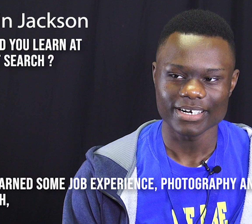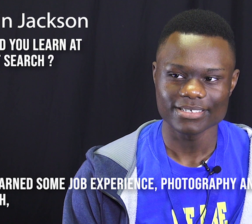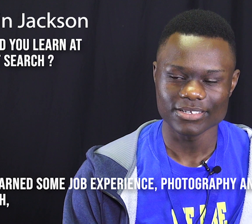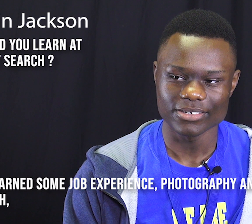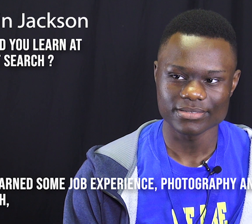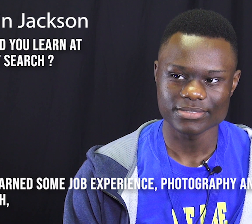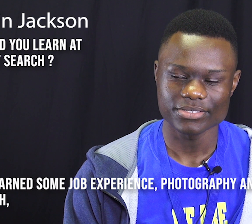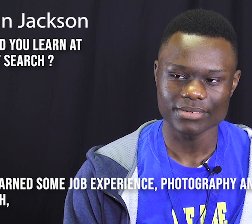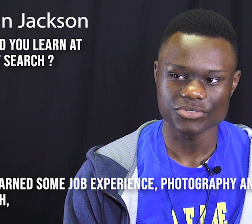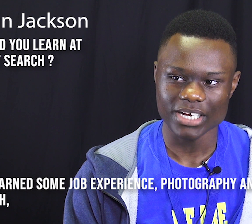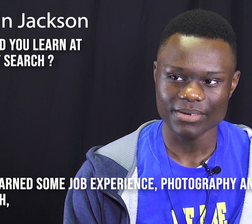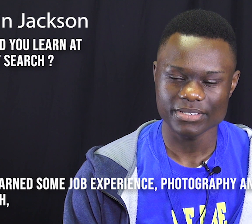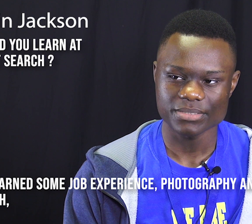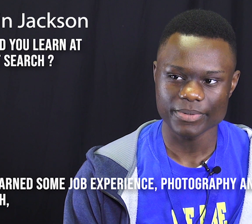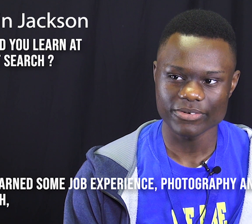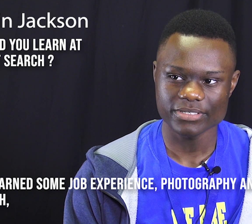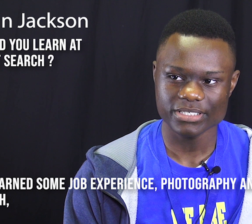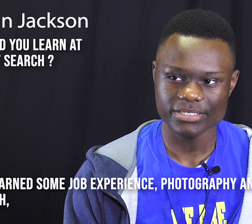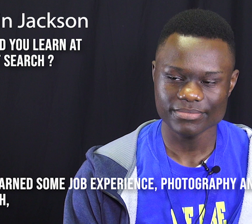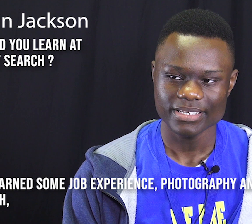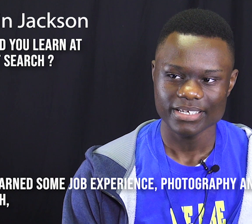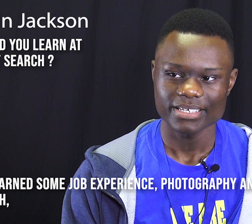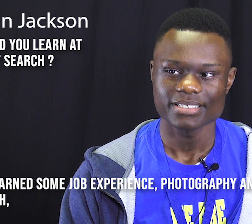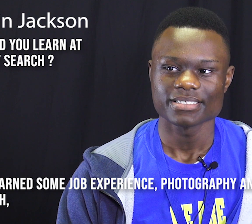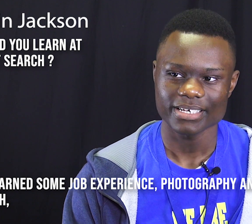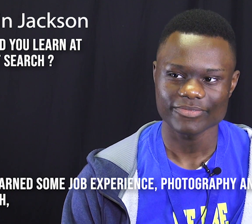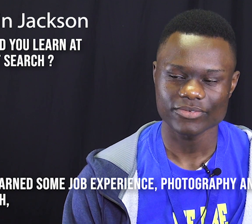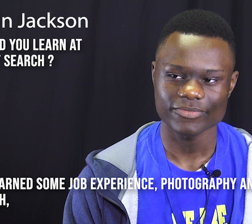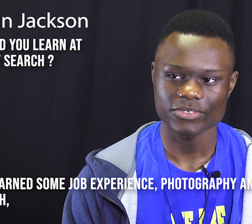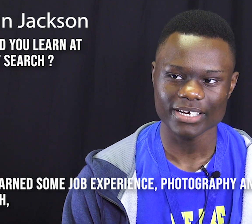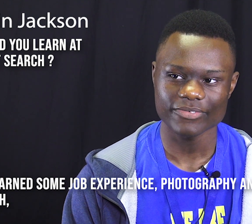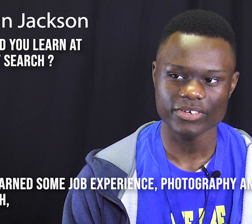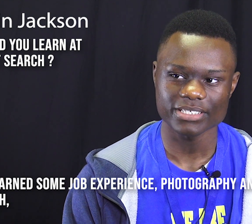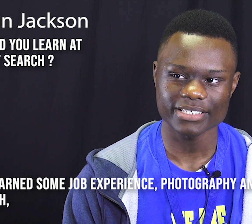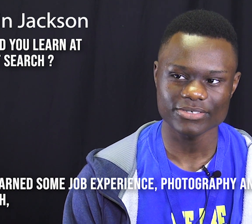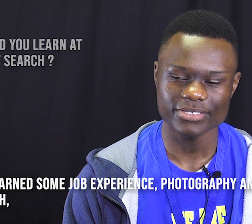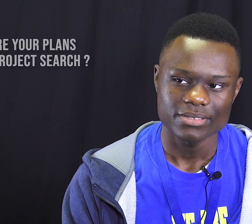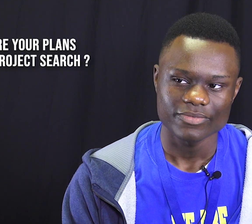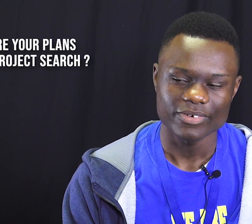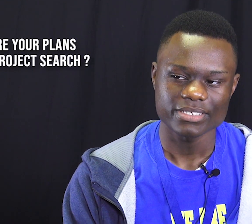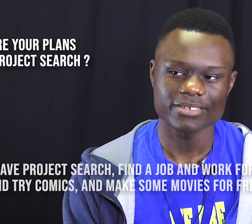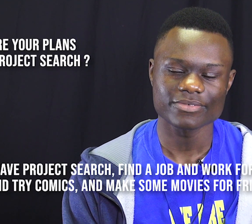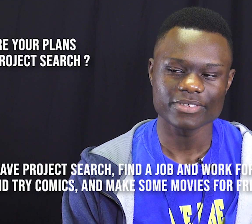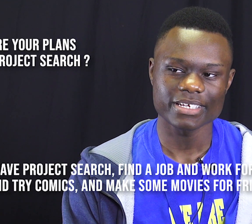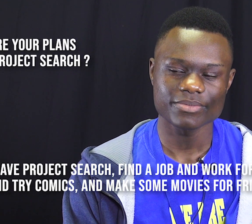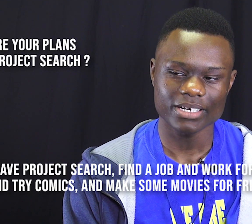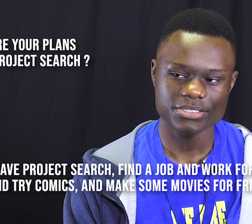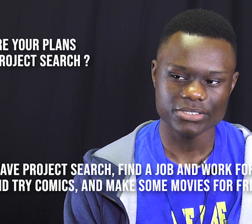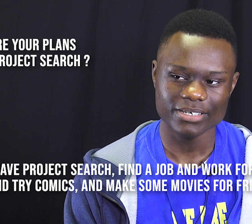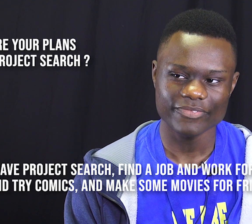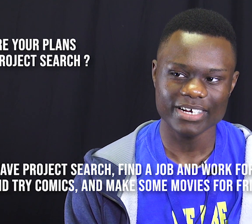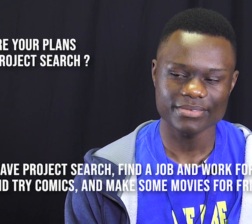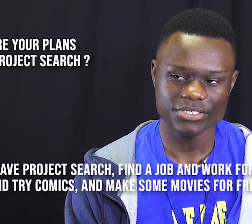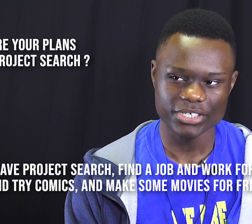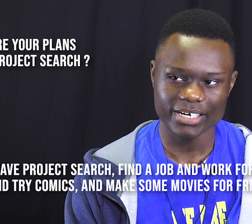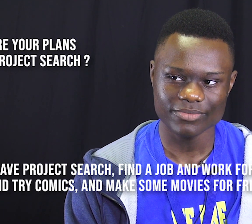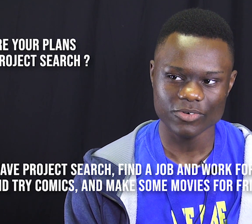Well, I learned some job experiencing, photography and digital tech. Once I leave producer, I find a job, work